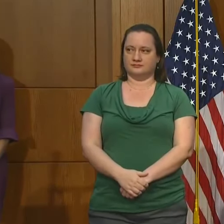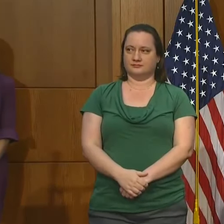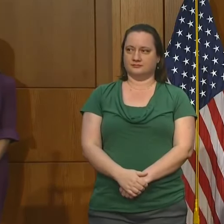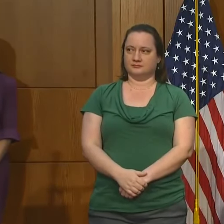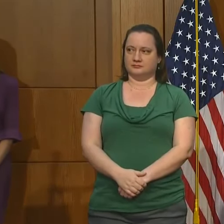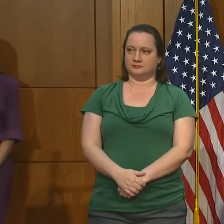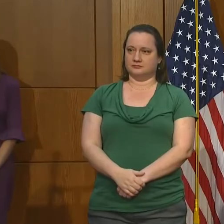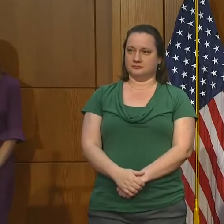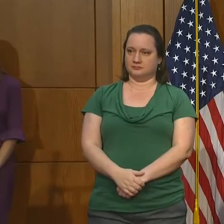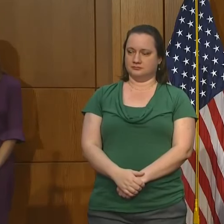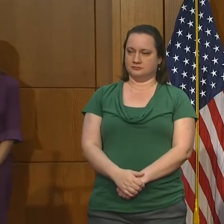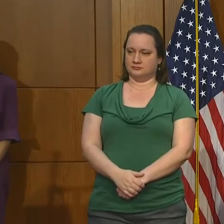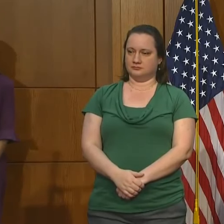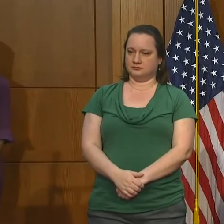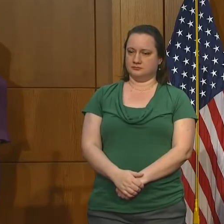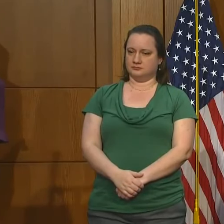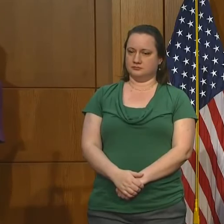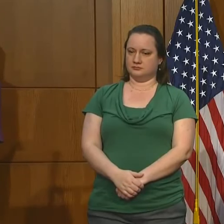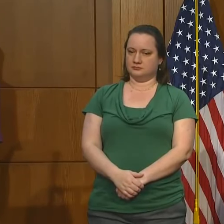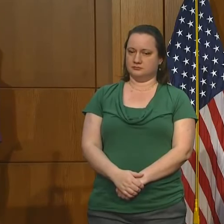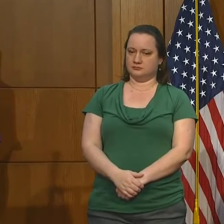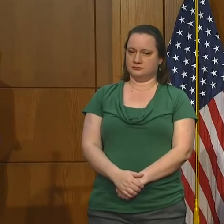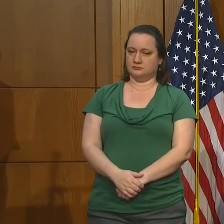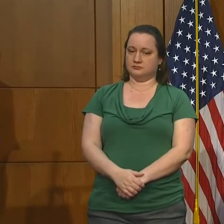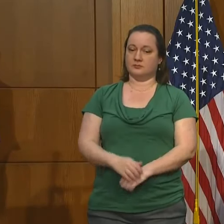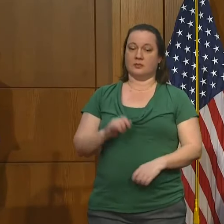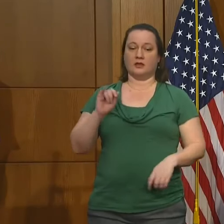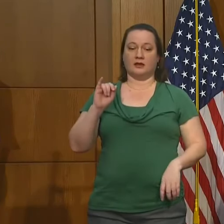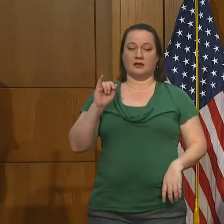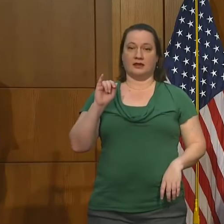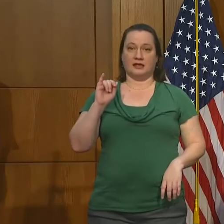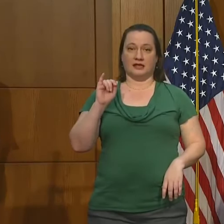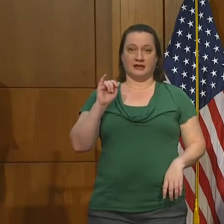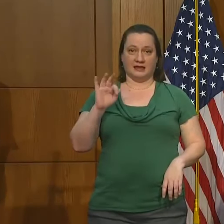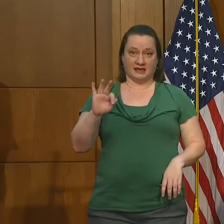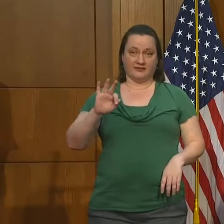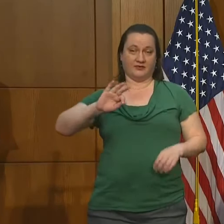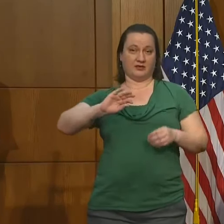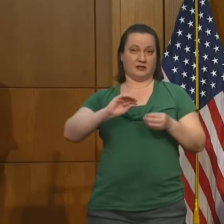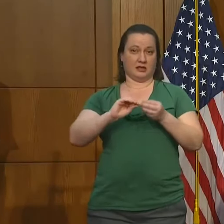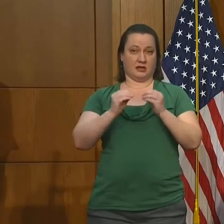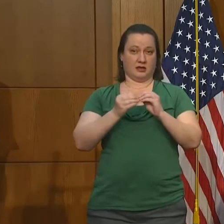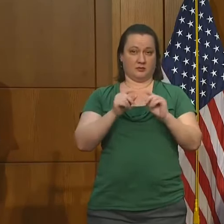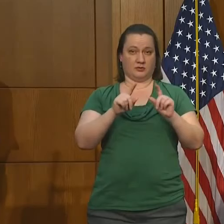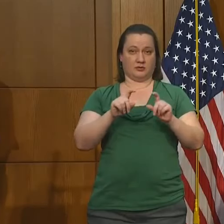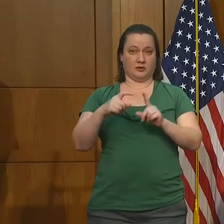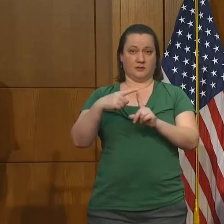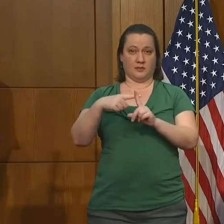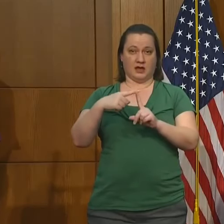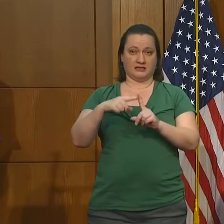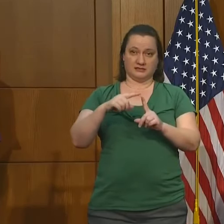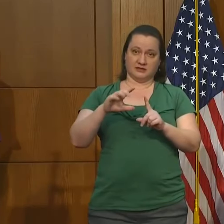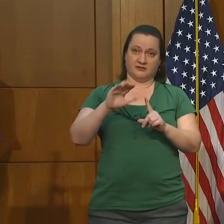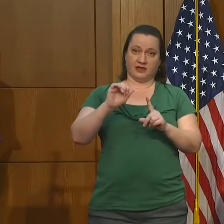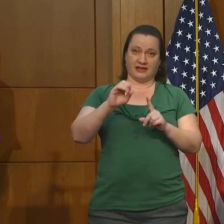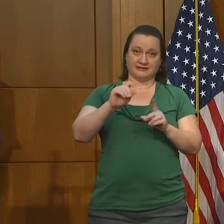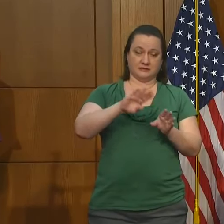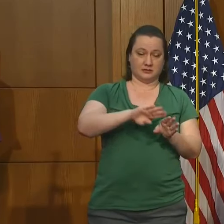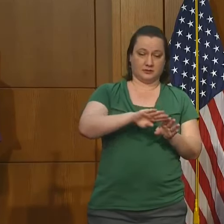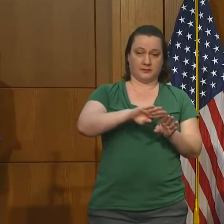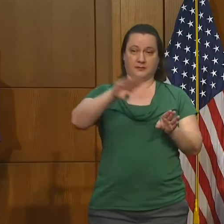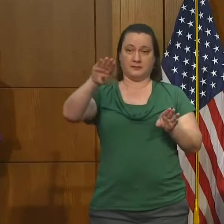Yes, if there was to be a surge in the number of cases in the future, could some of the restrictions be